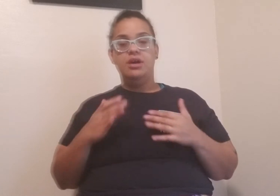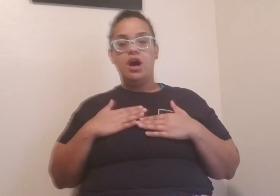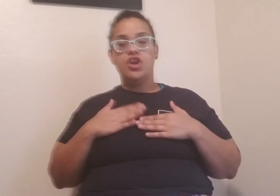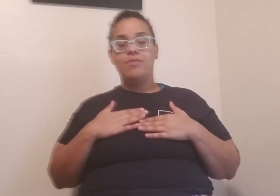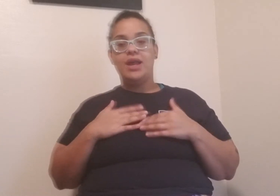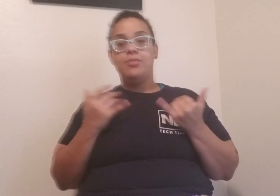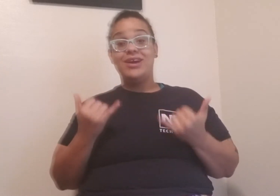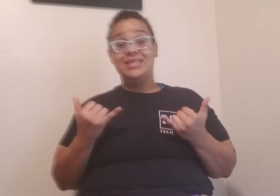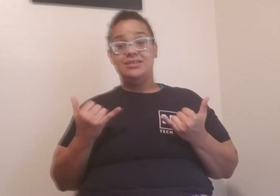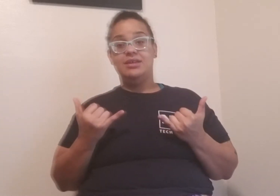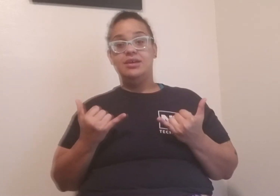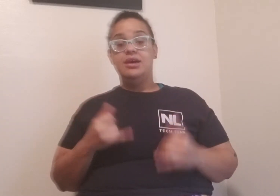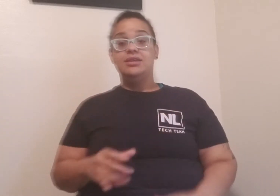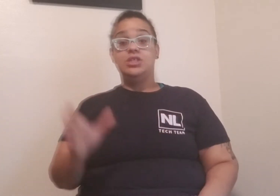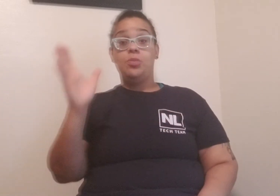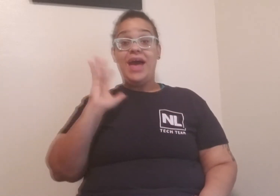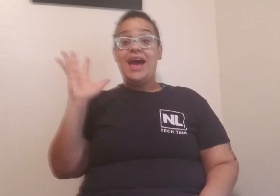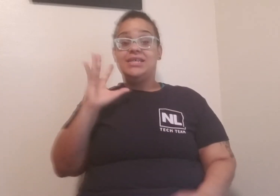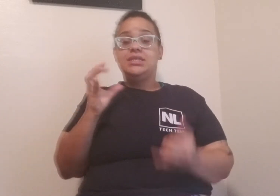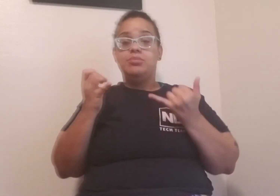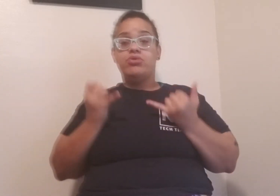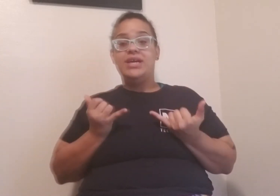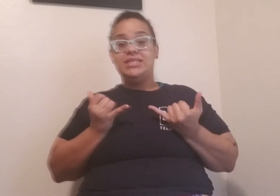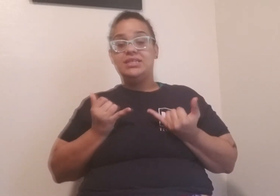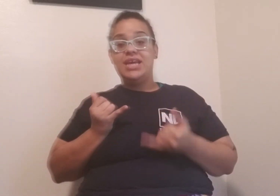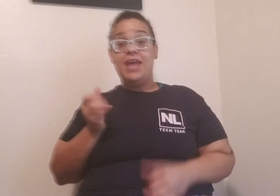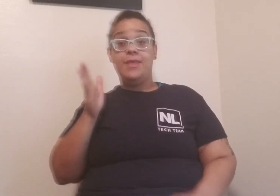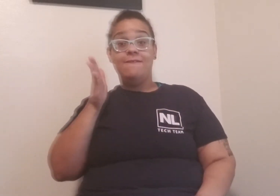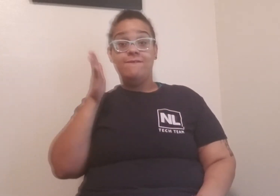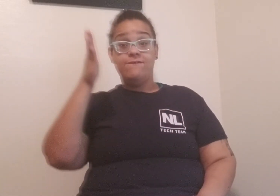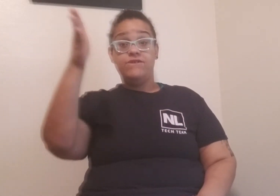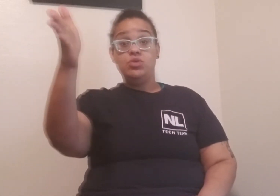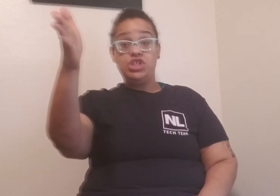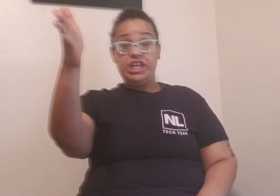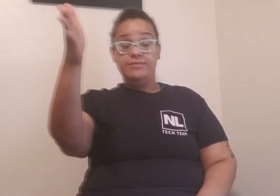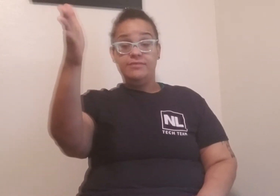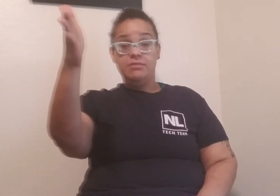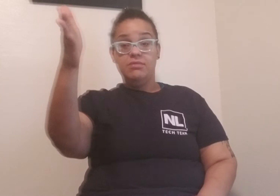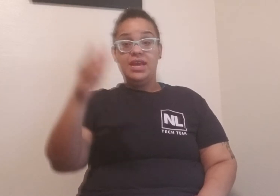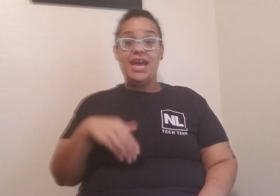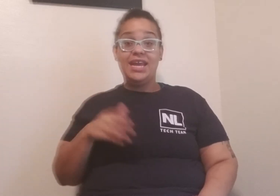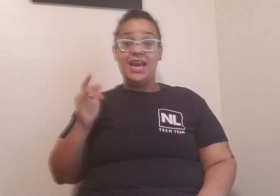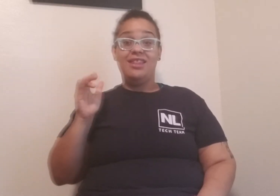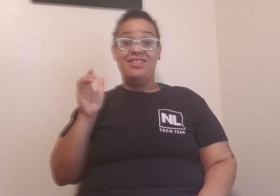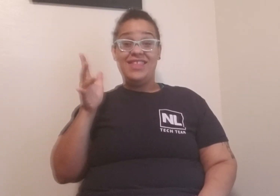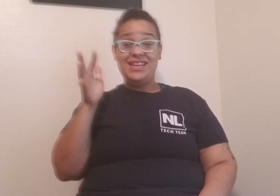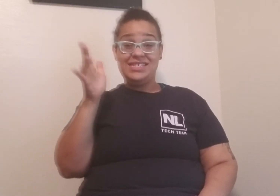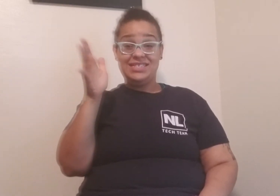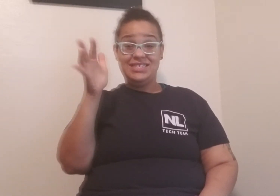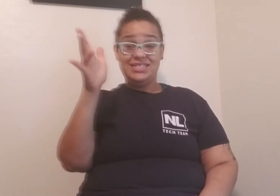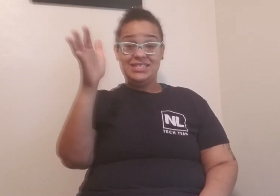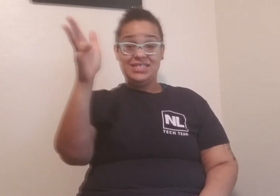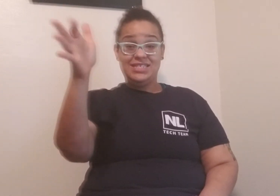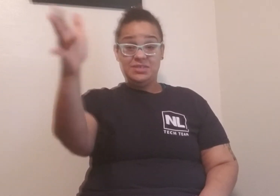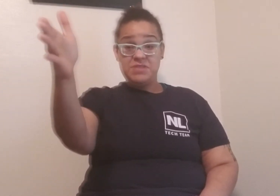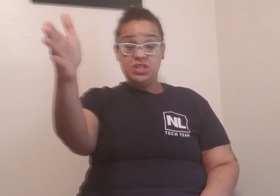on your body, present. So past, present, and then future. And again, this means